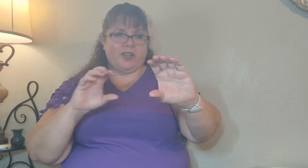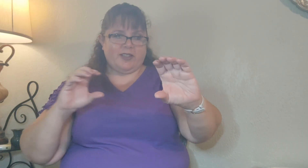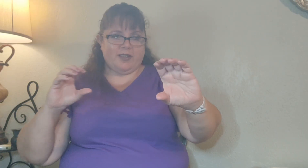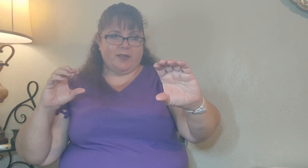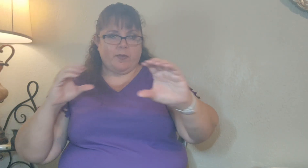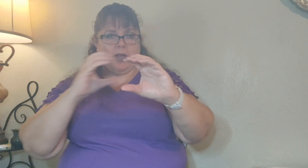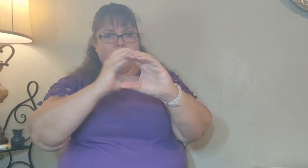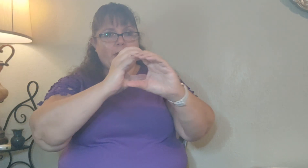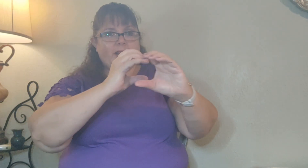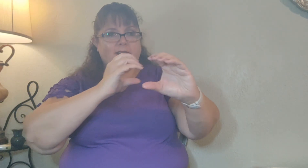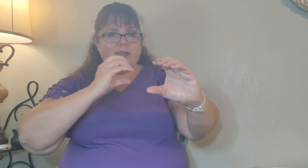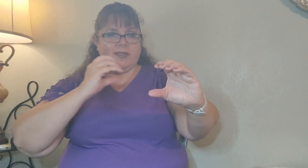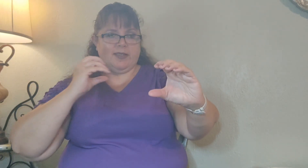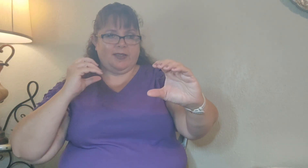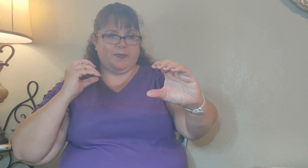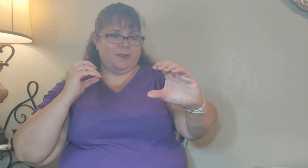object, a bus.